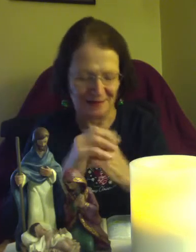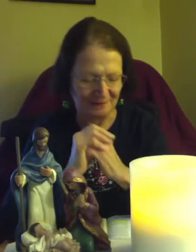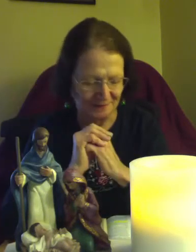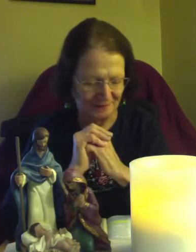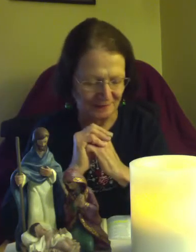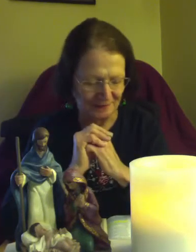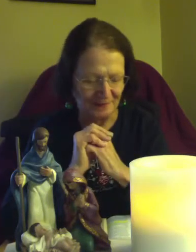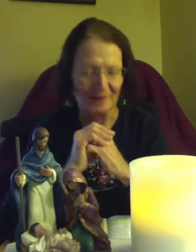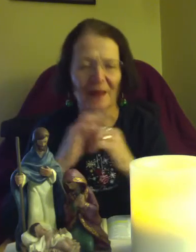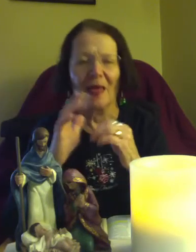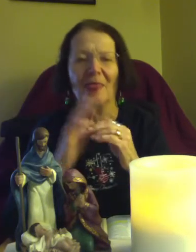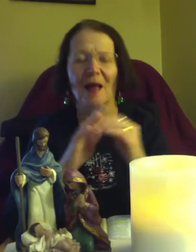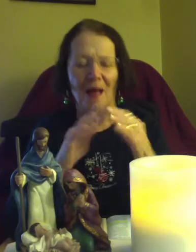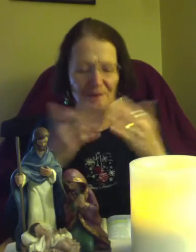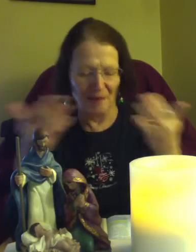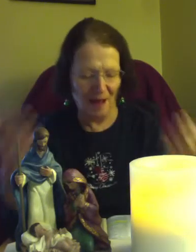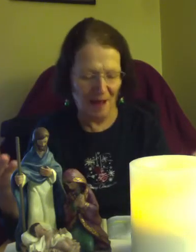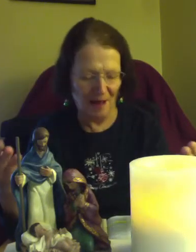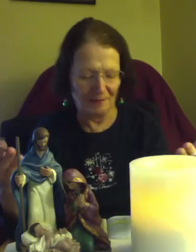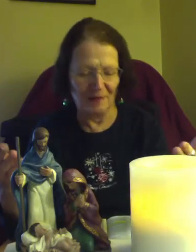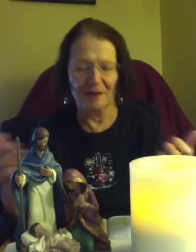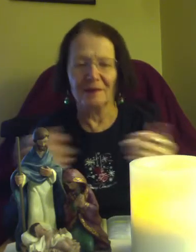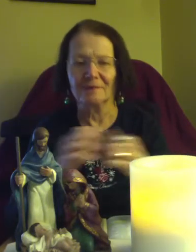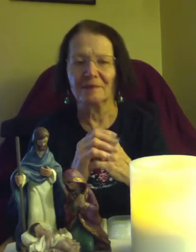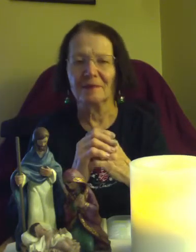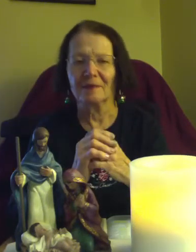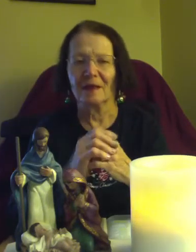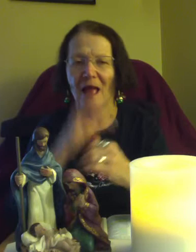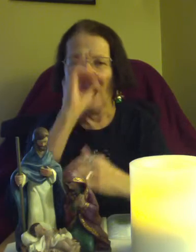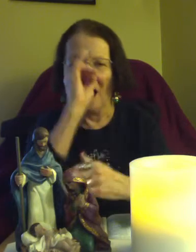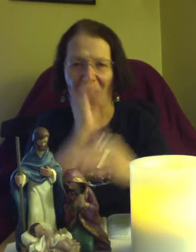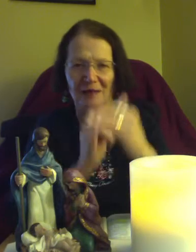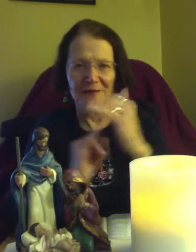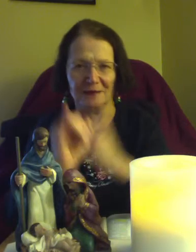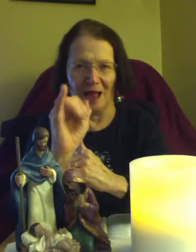That Ta-pa Ta-pa